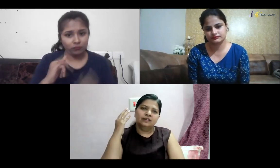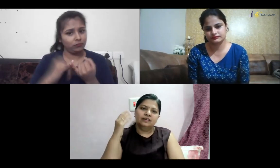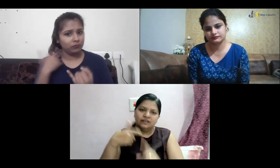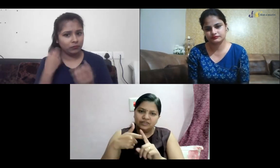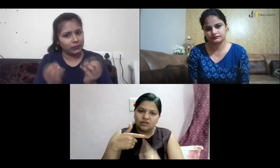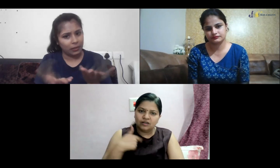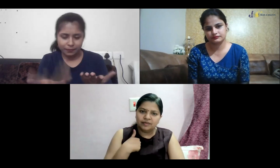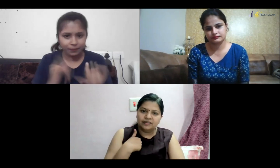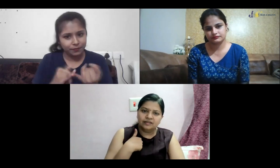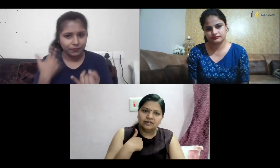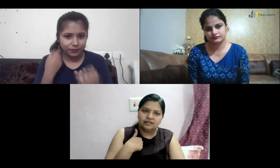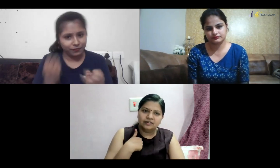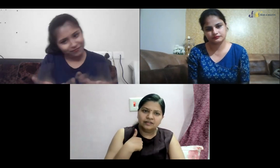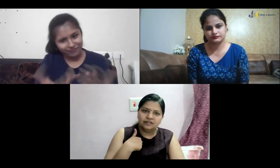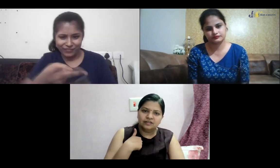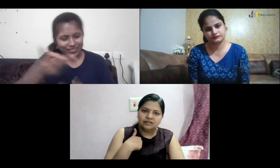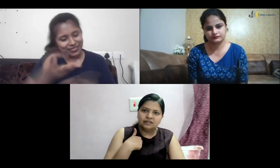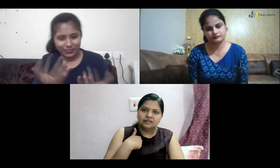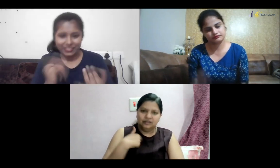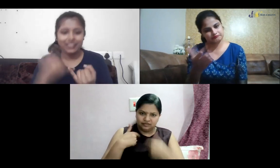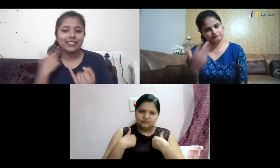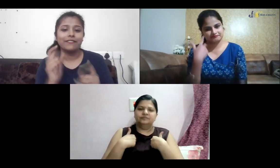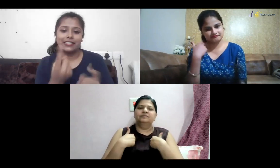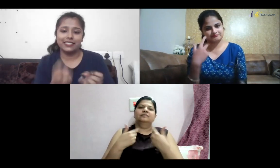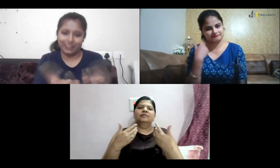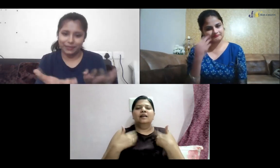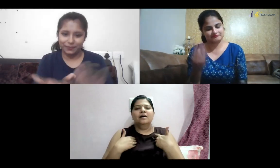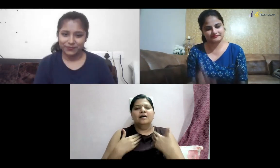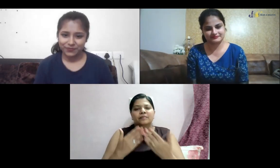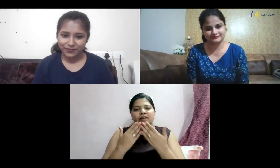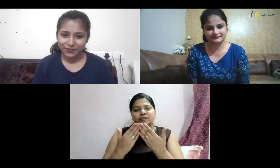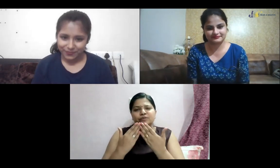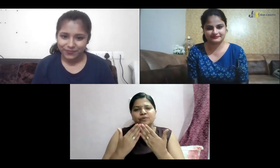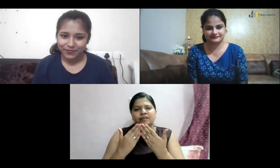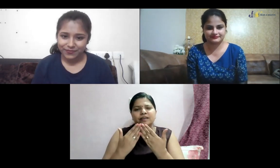So Sudhamini here. Yes, Sudhamini. Yes, Sudhamini, you can go ahead.